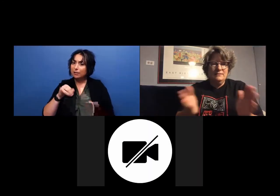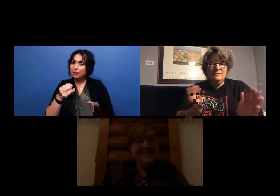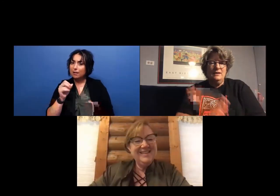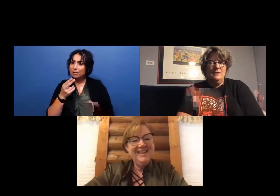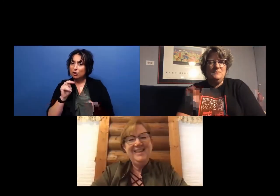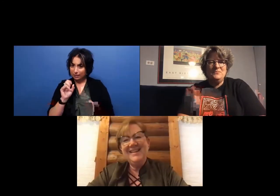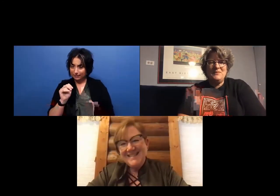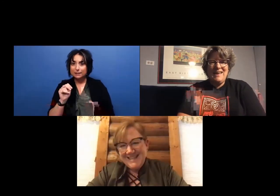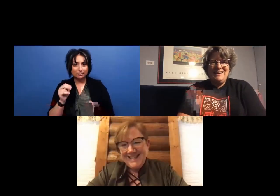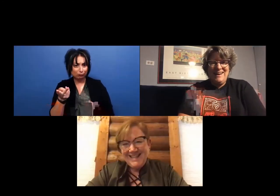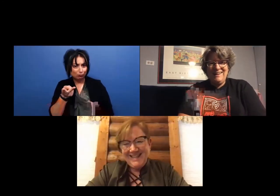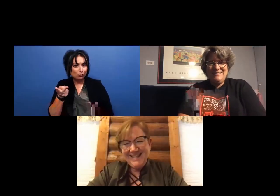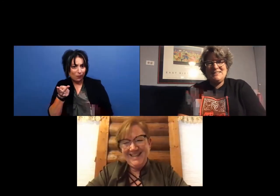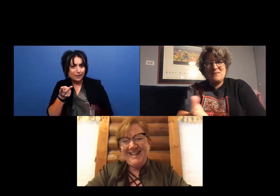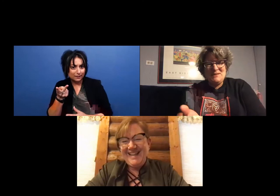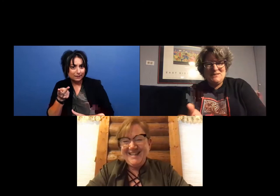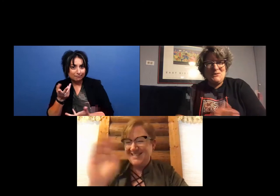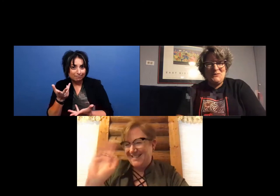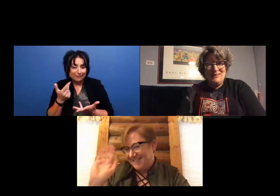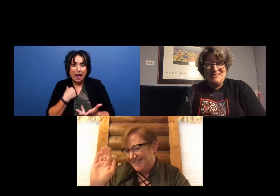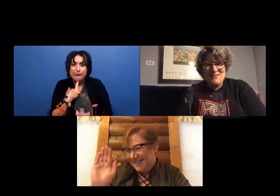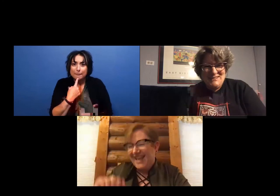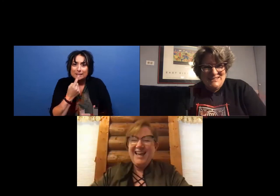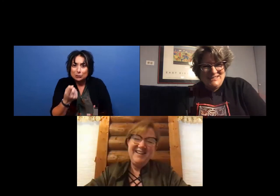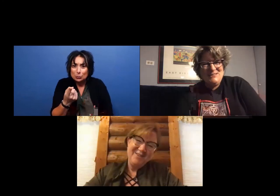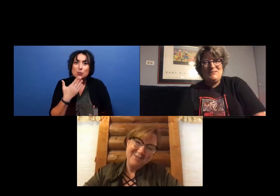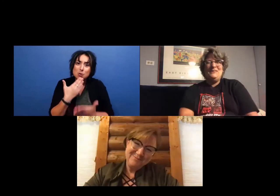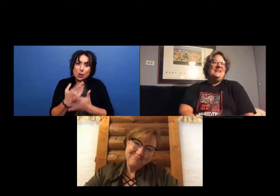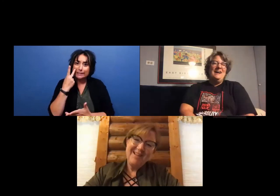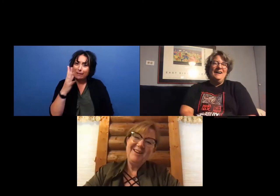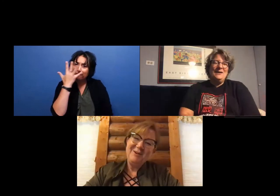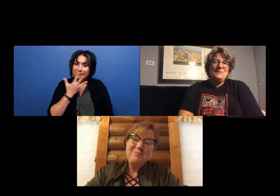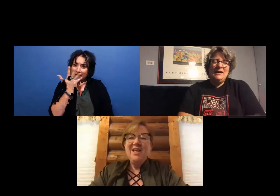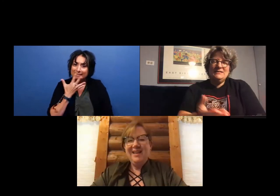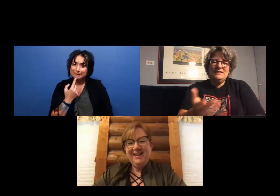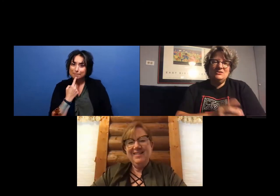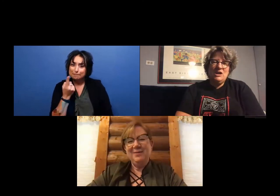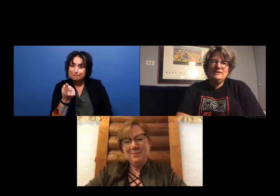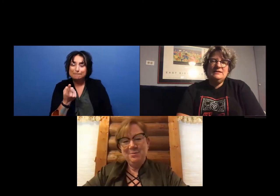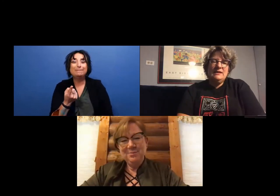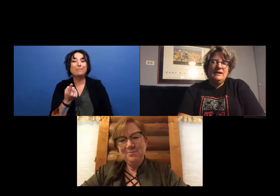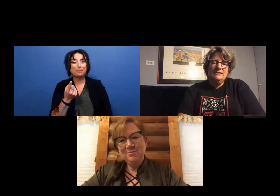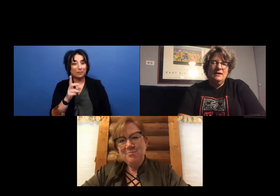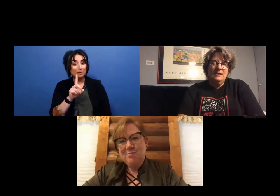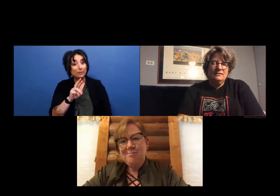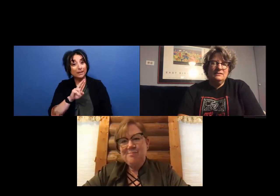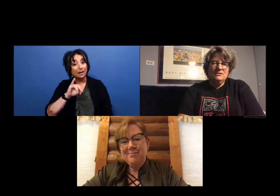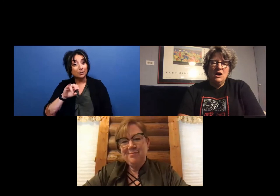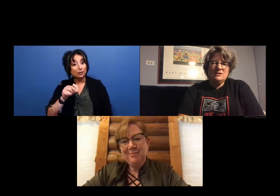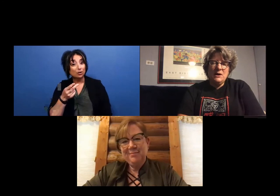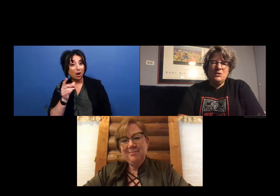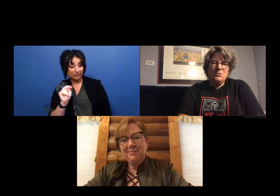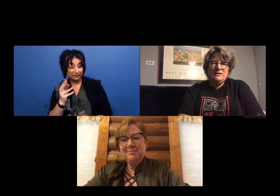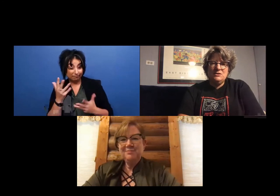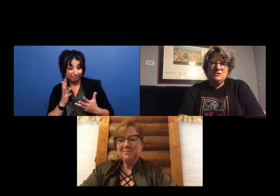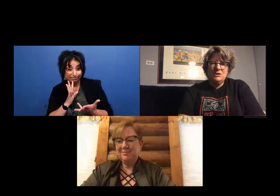can, yeah, because I miss you. So good to see you. As Dr. Johnson had talked